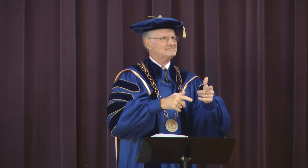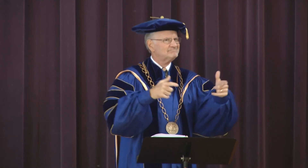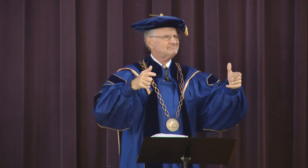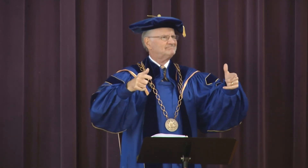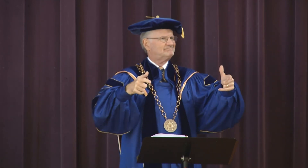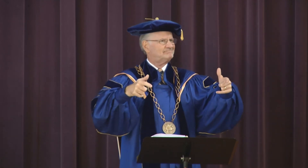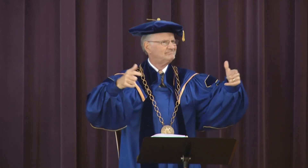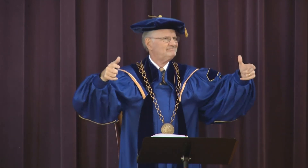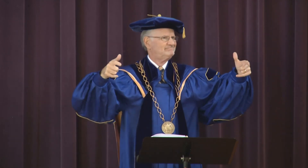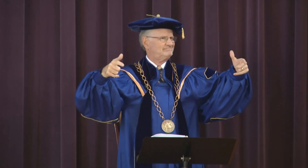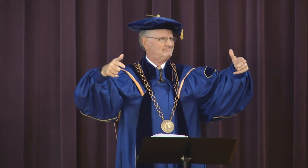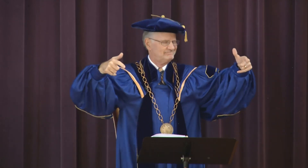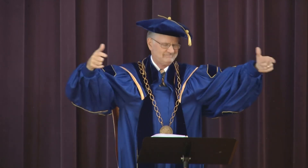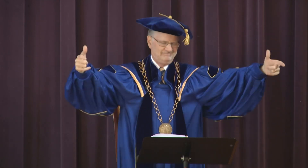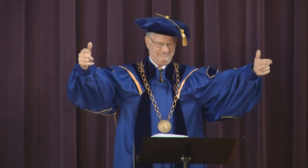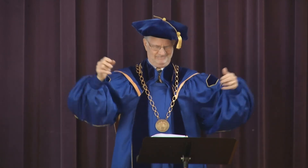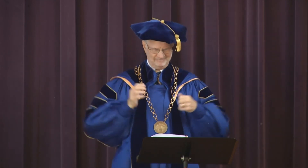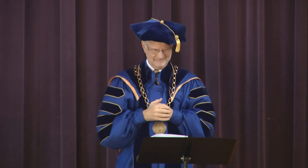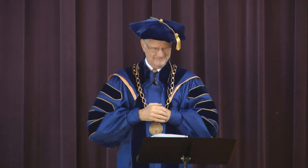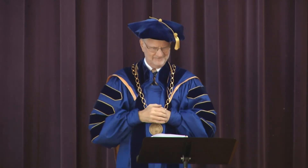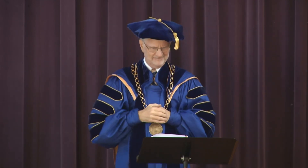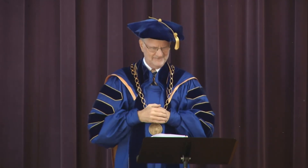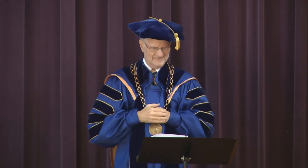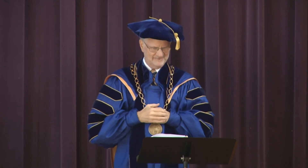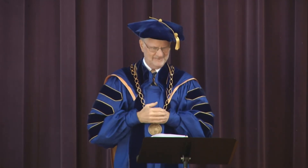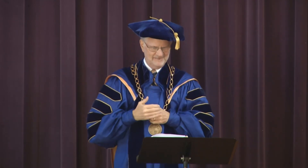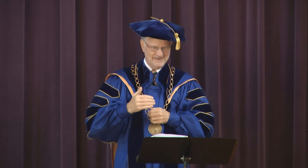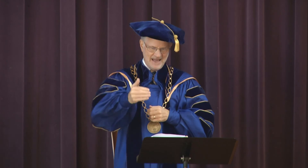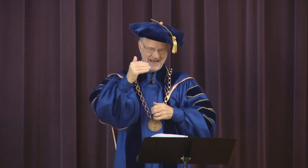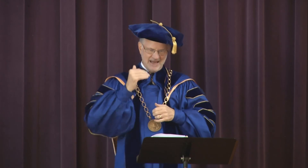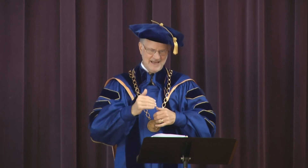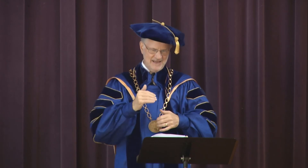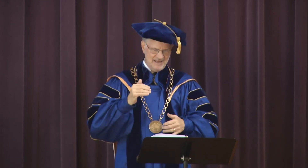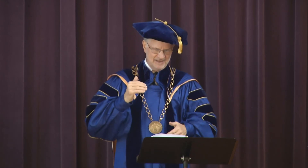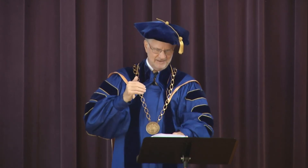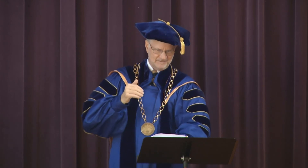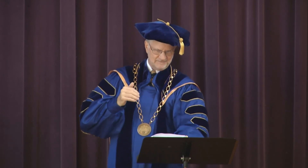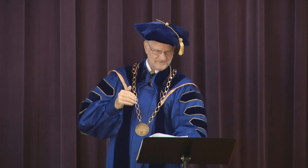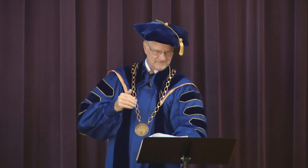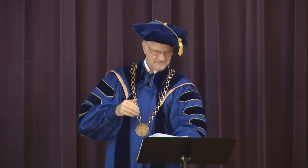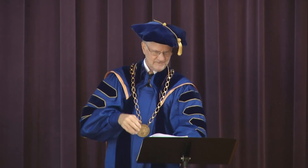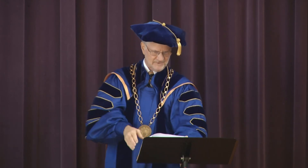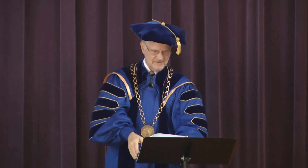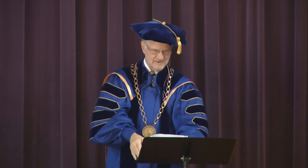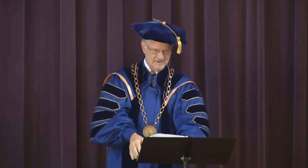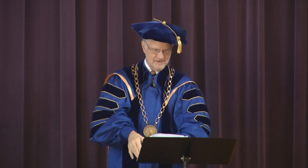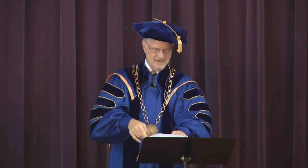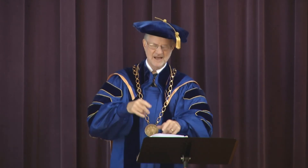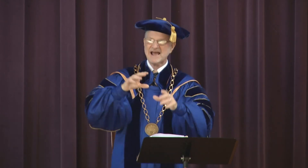1,753 students are currently enrolled in the university, and you can see our ever-growing population of students. And